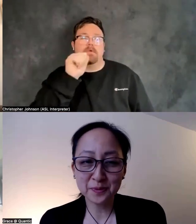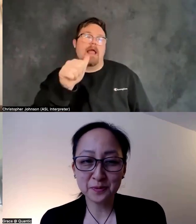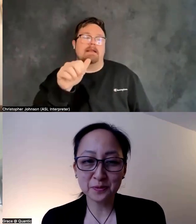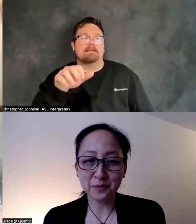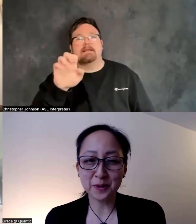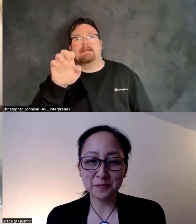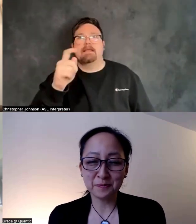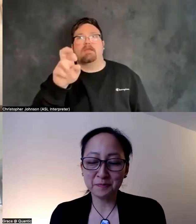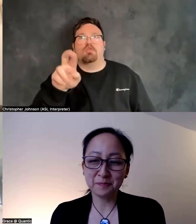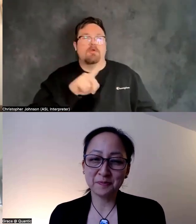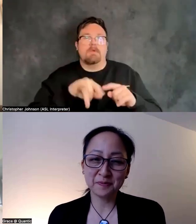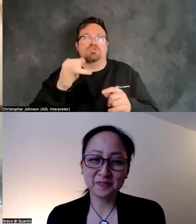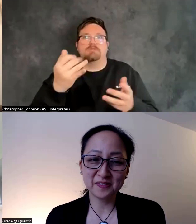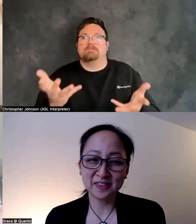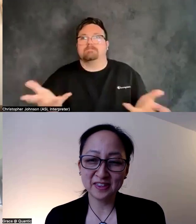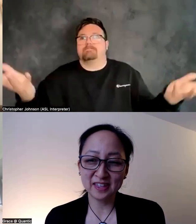there.